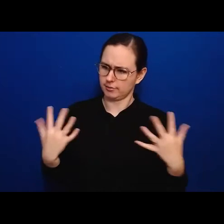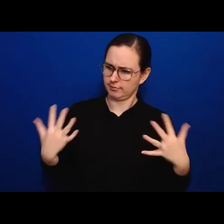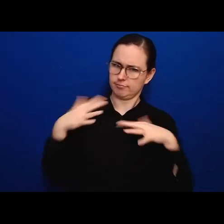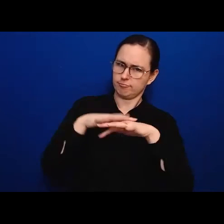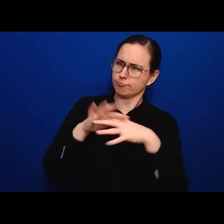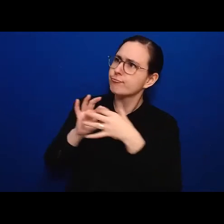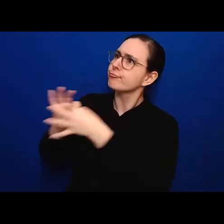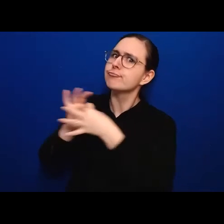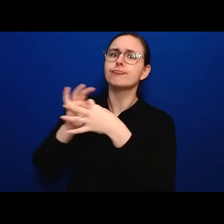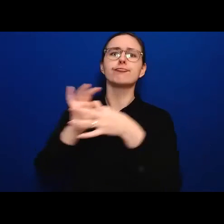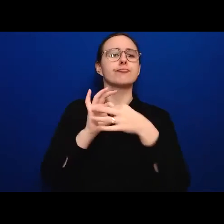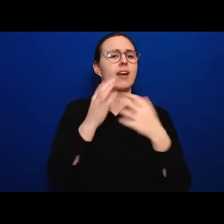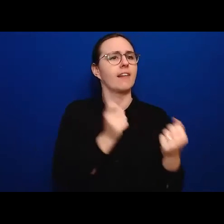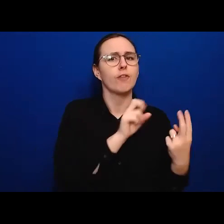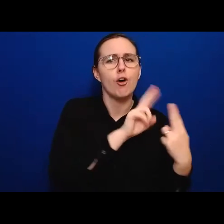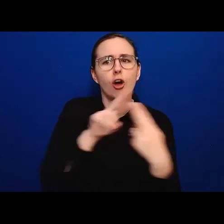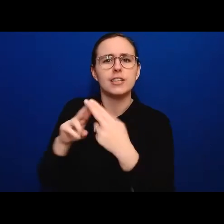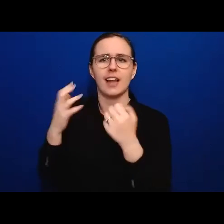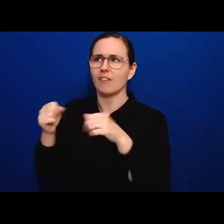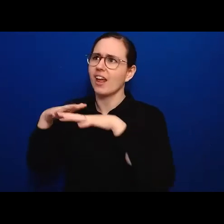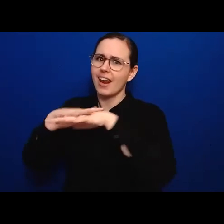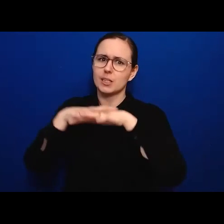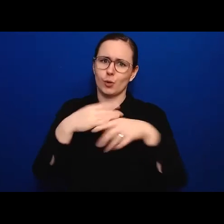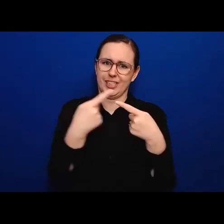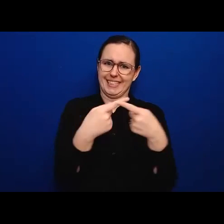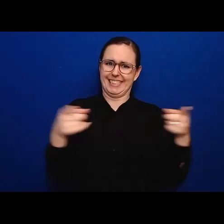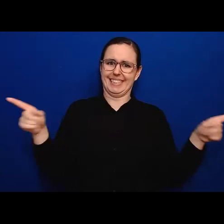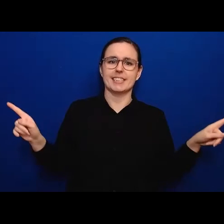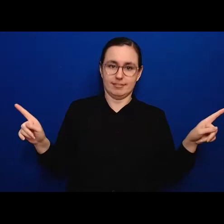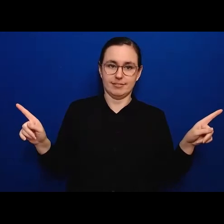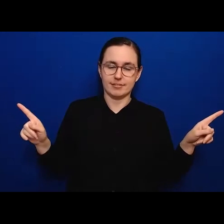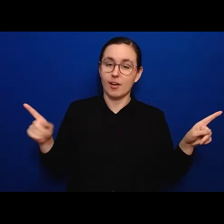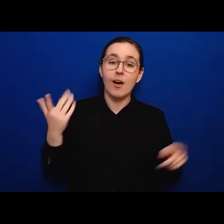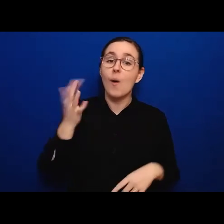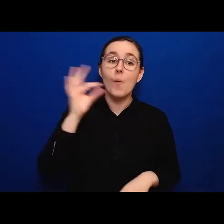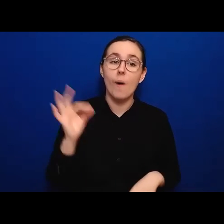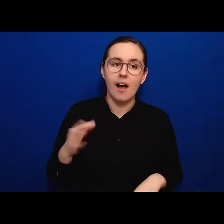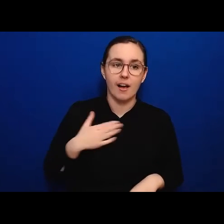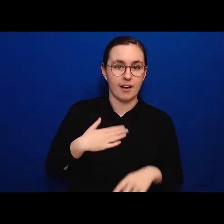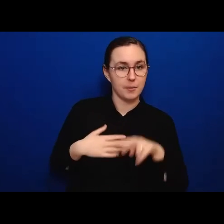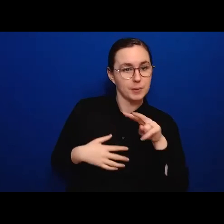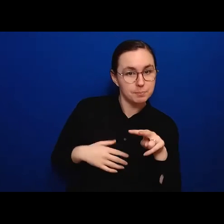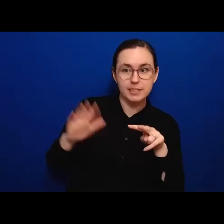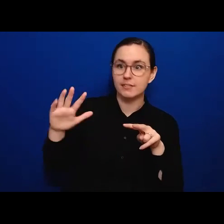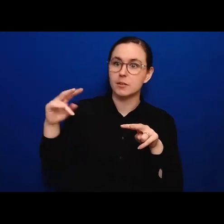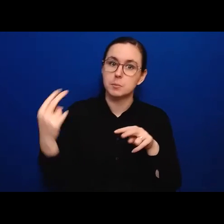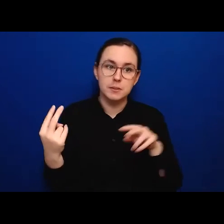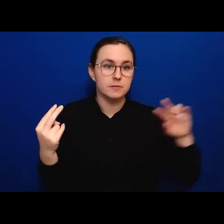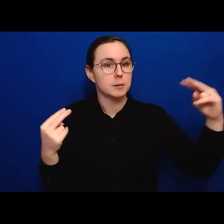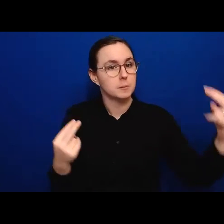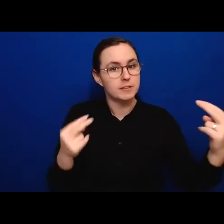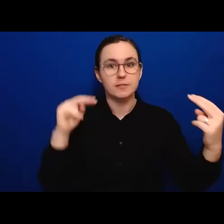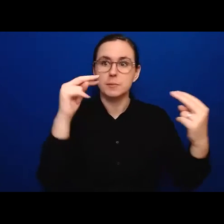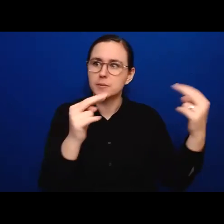could take into account all different points of view, respecting the human rights of everyone who will be